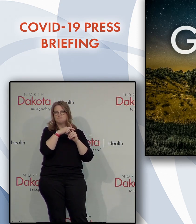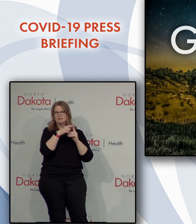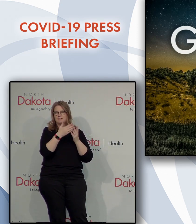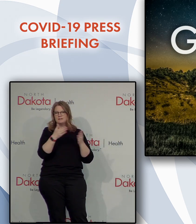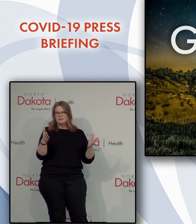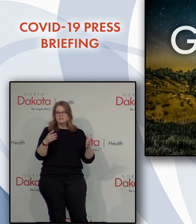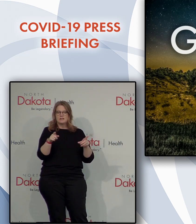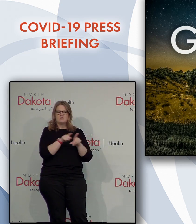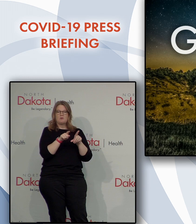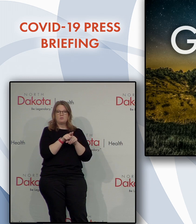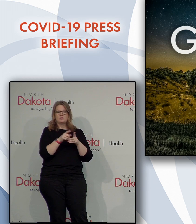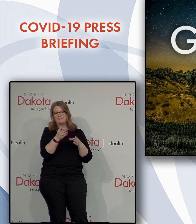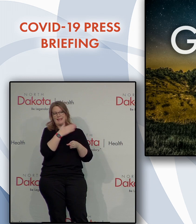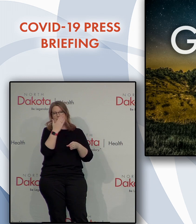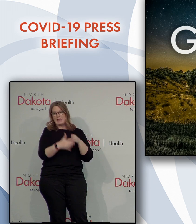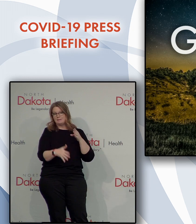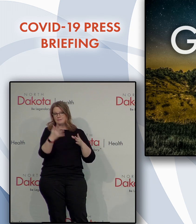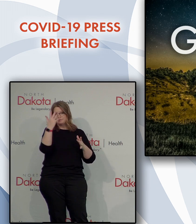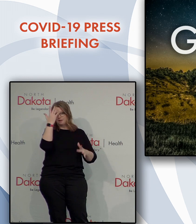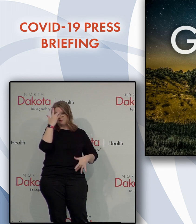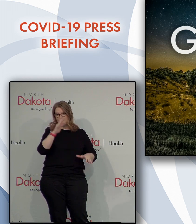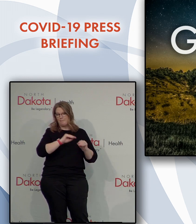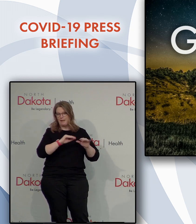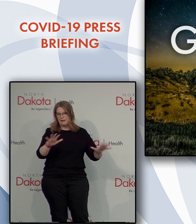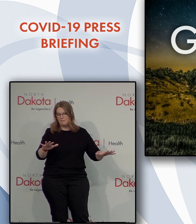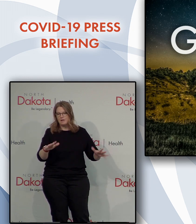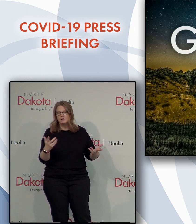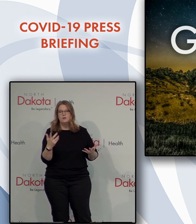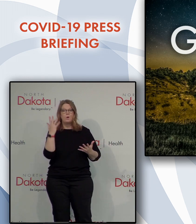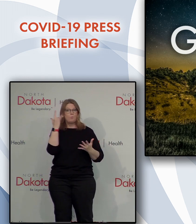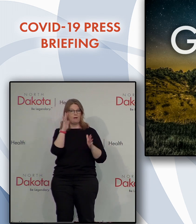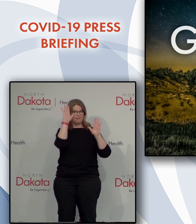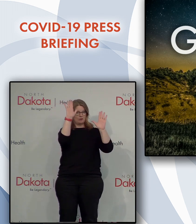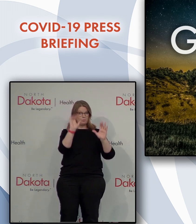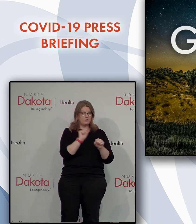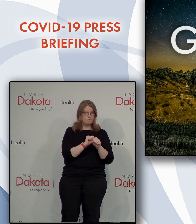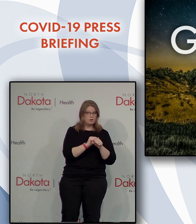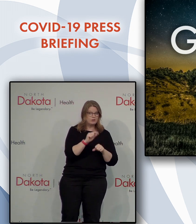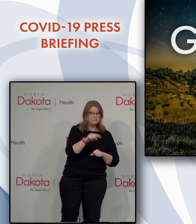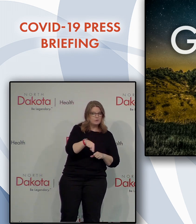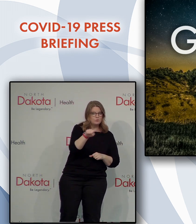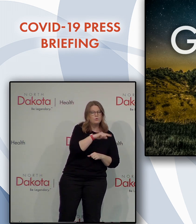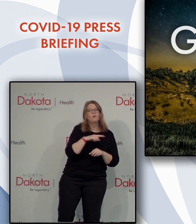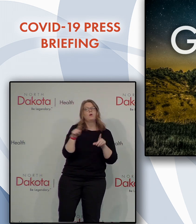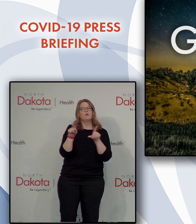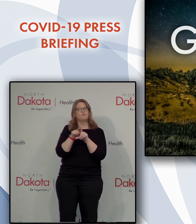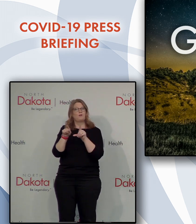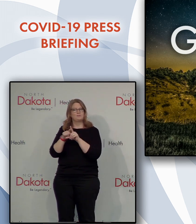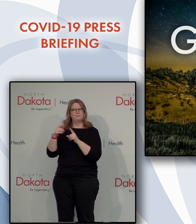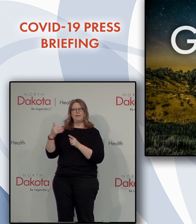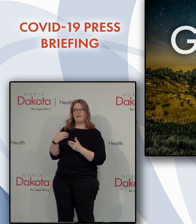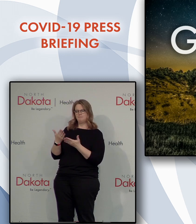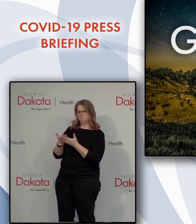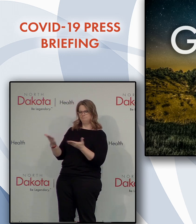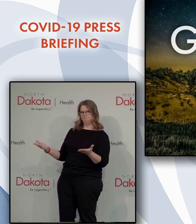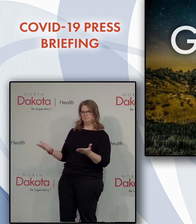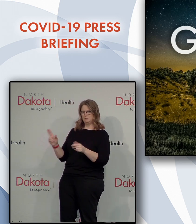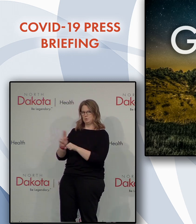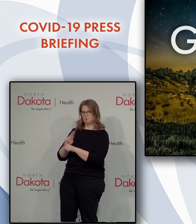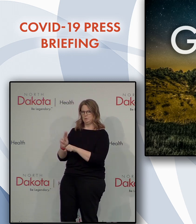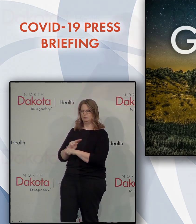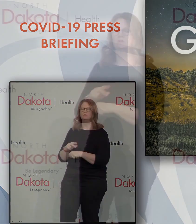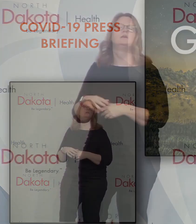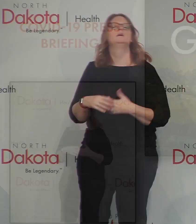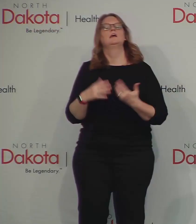of the pandemic. And part of that is because of great work that all of you are doing, but it's also because we've got new tools in our toolkit. And today we're going to